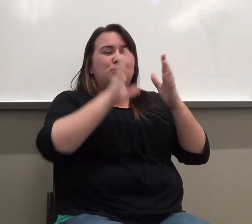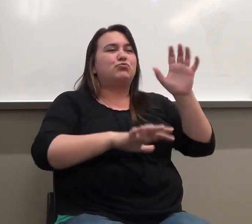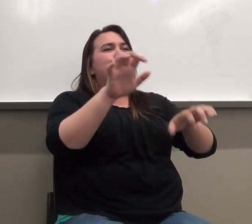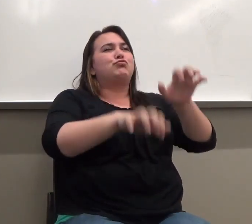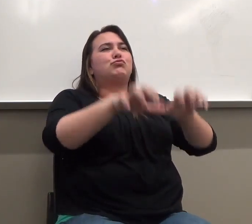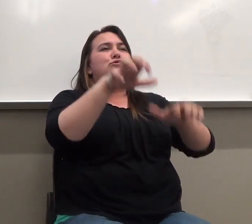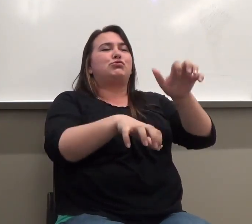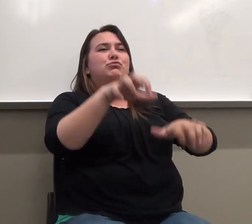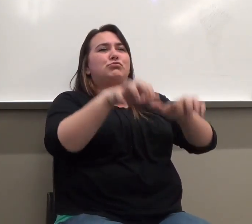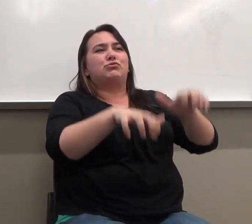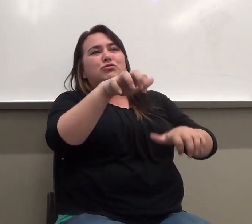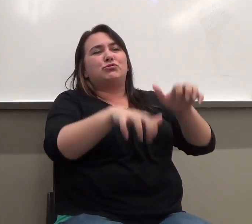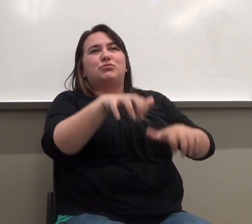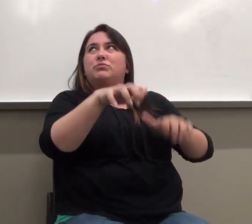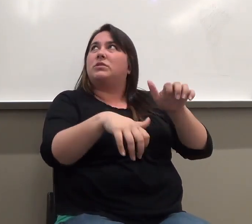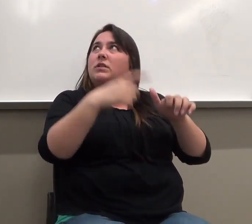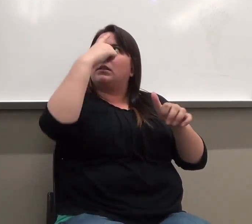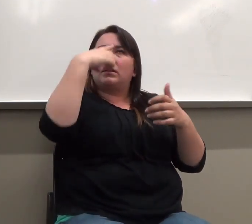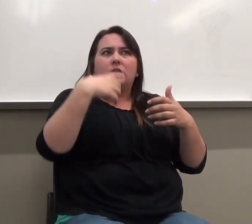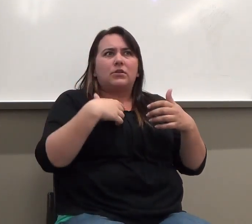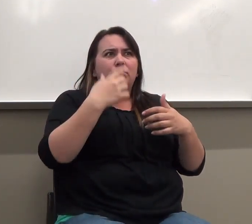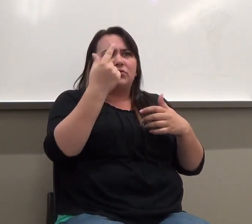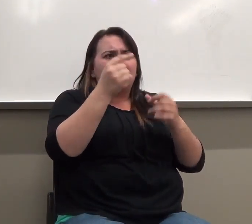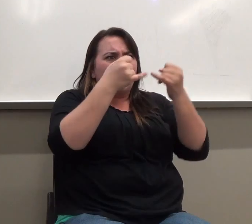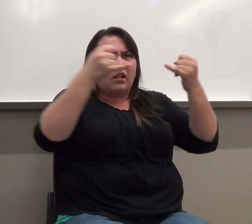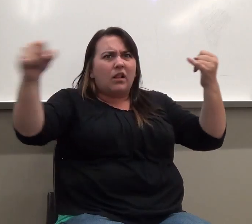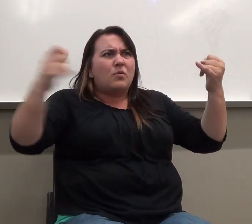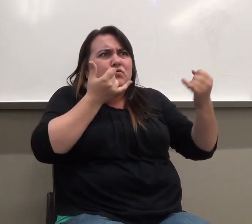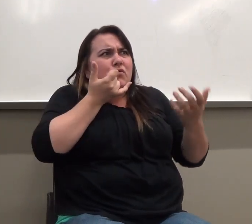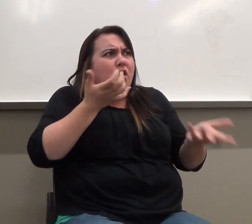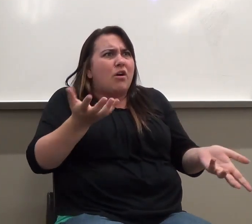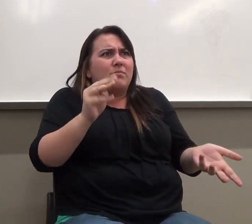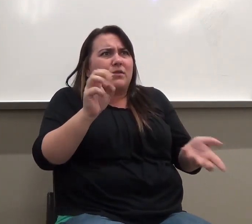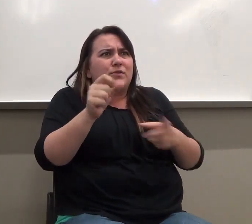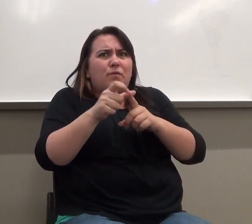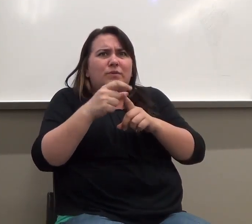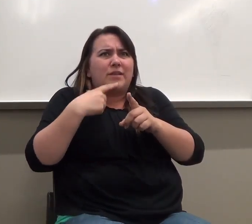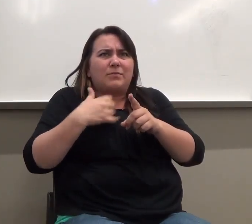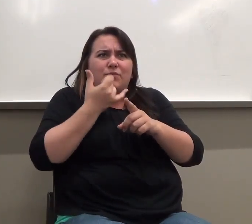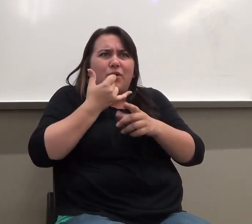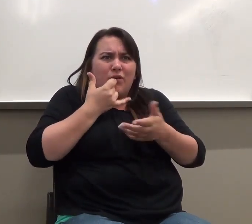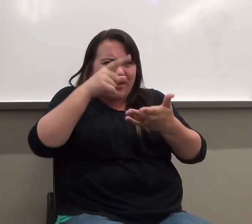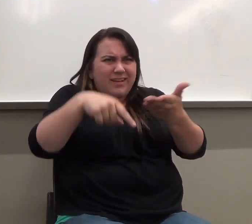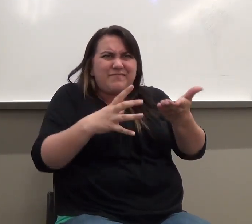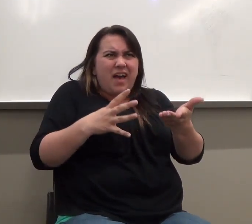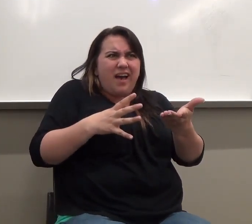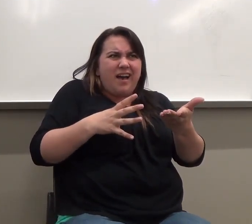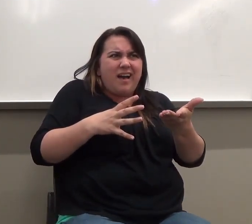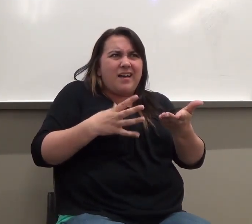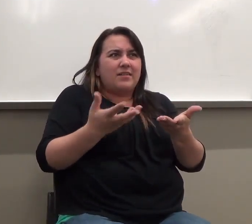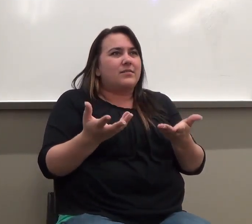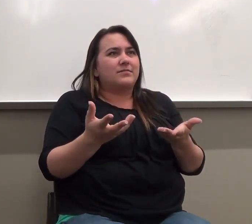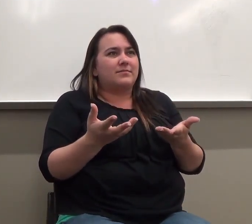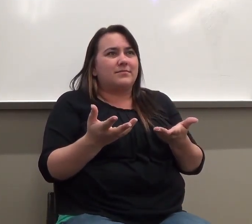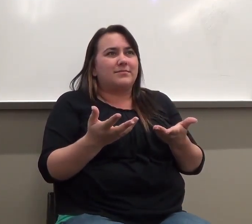subject, okay? So guess what? And here's where Microsoft Word starts to drive people crazy.